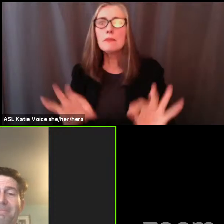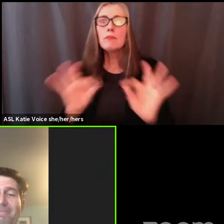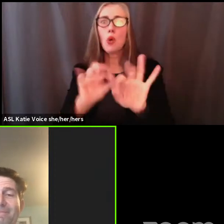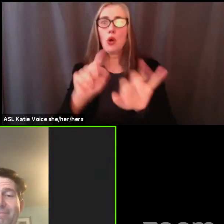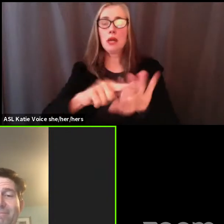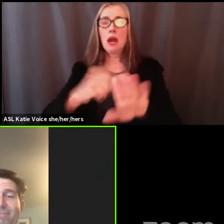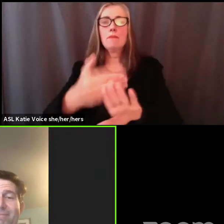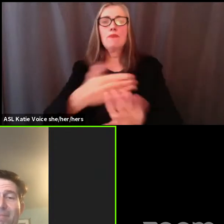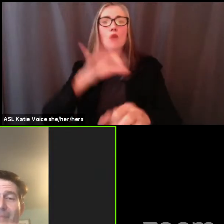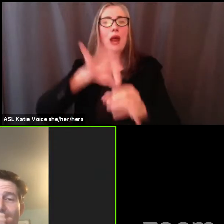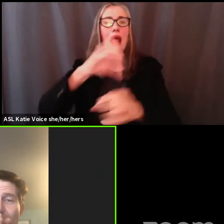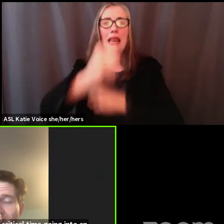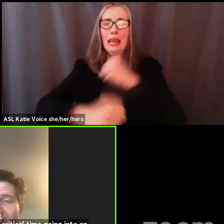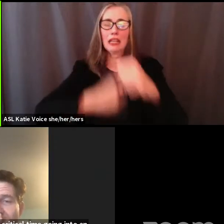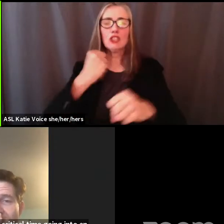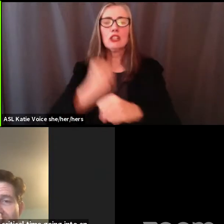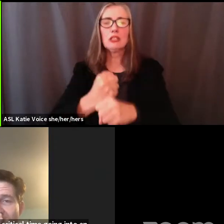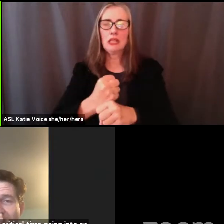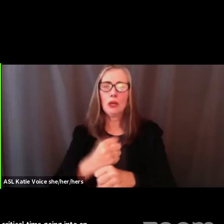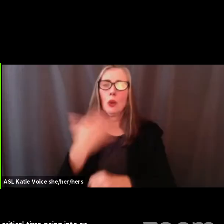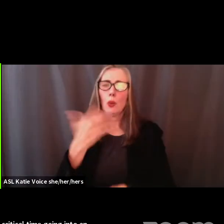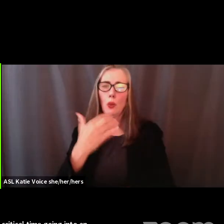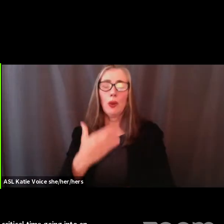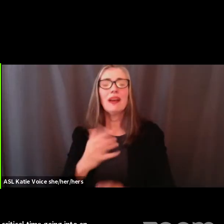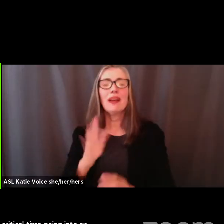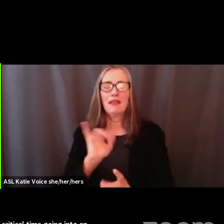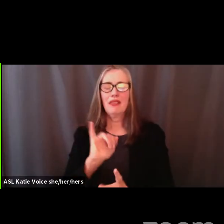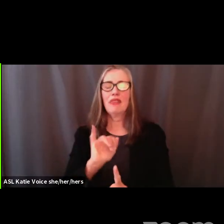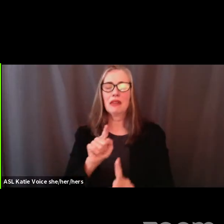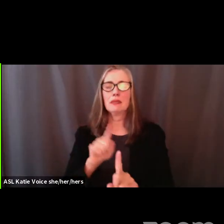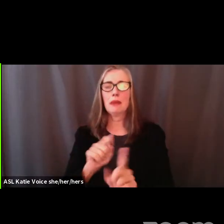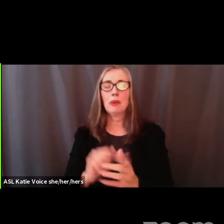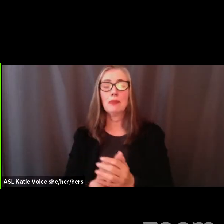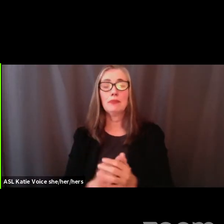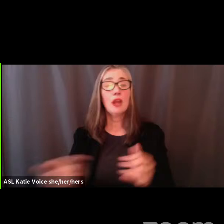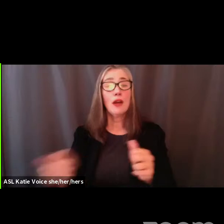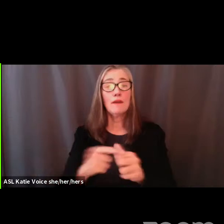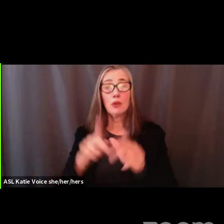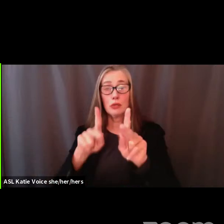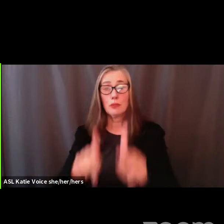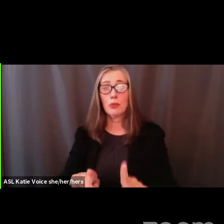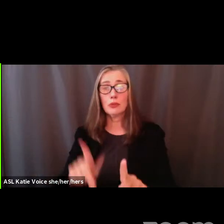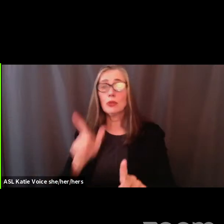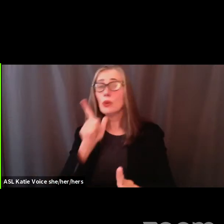all. Thank you, Mr. Fink. First opposed speaker.